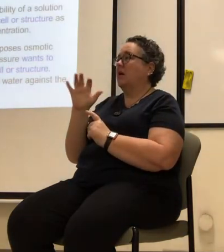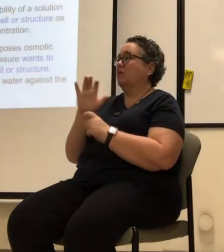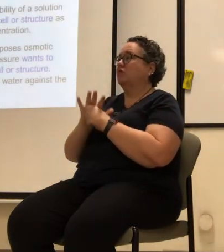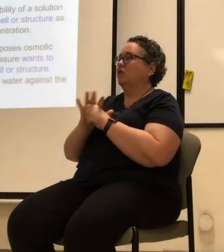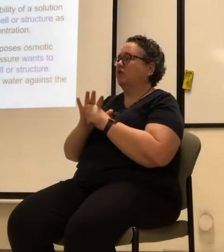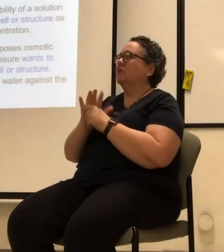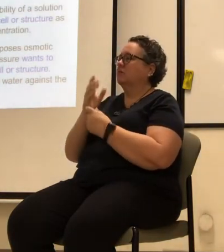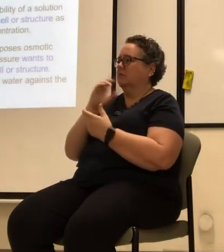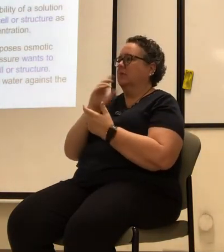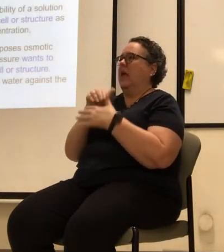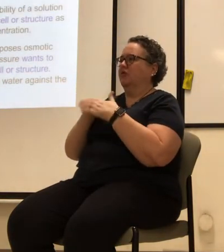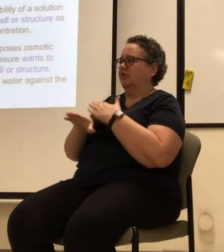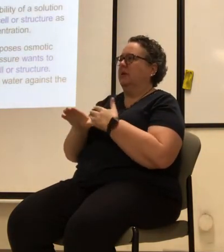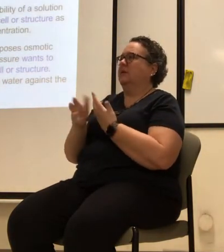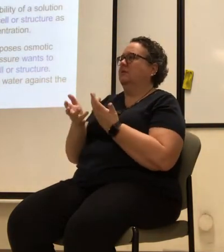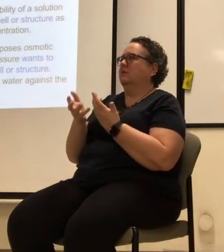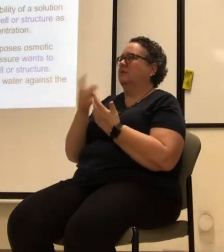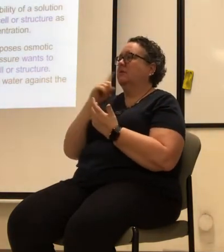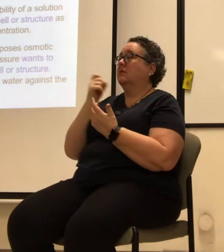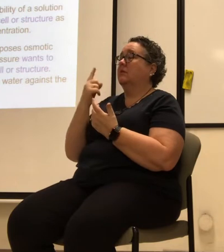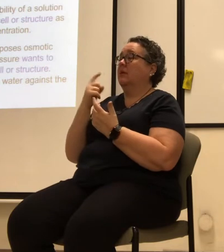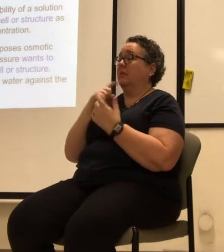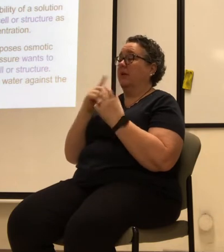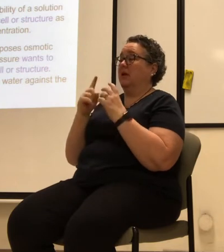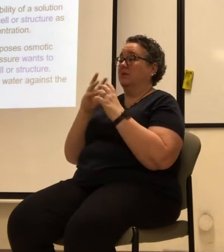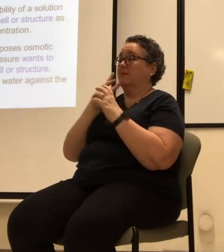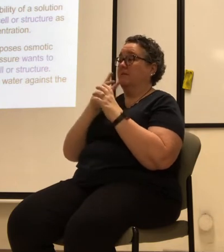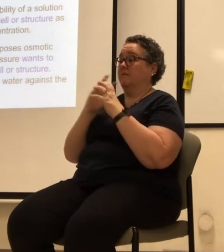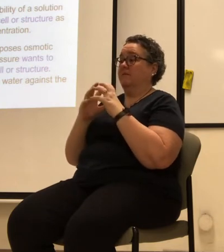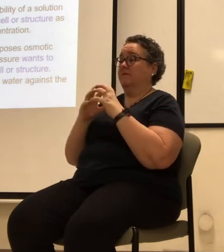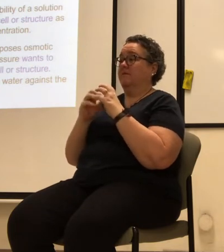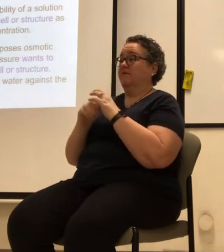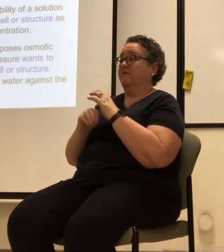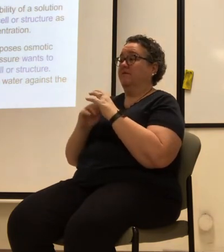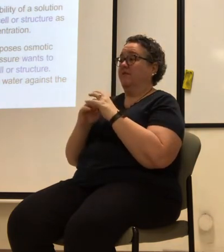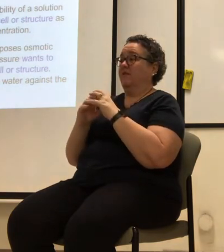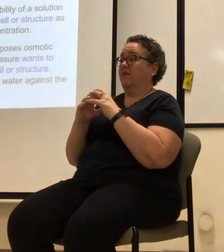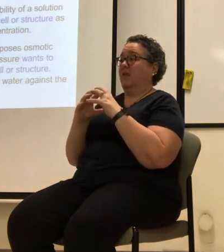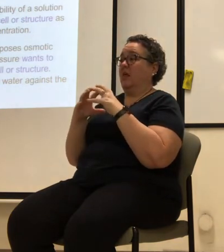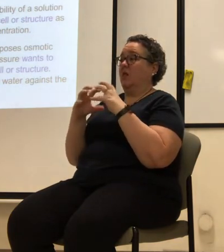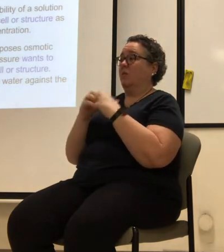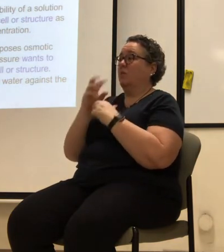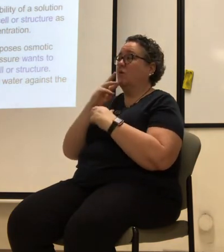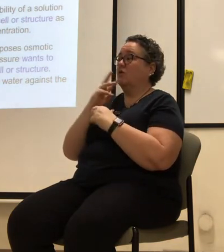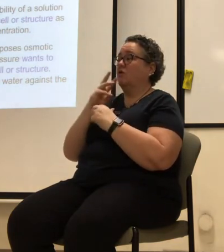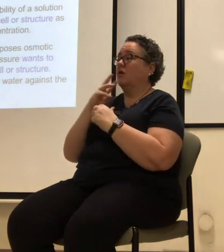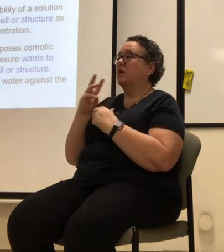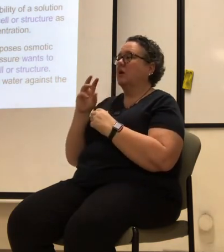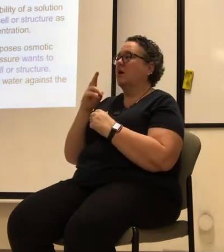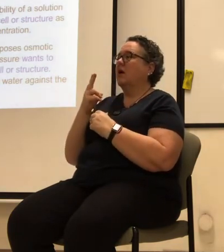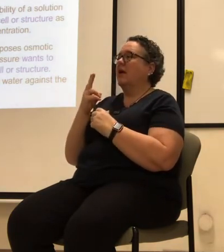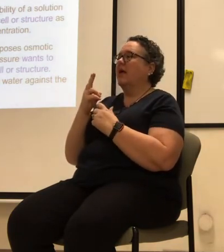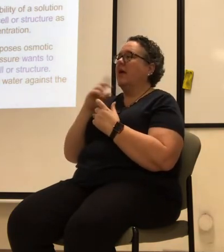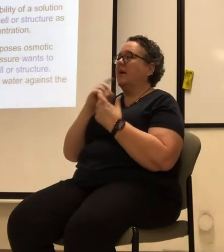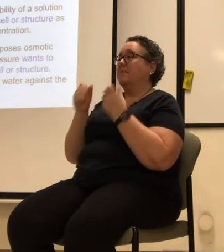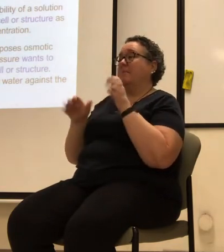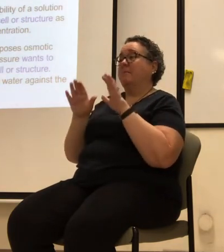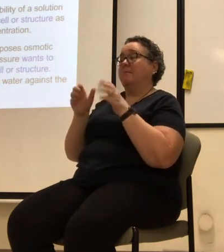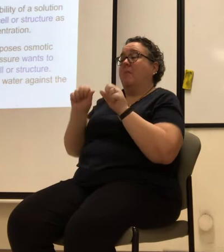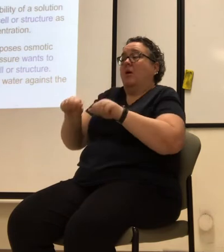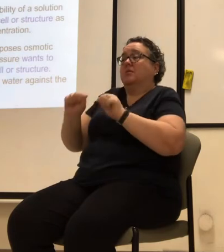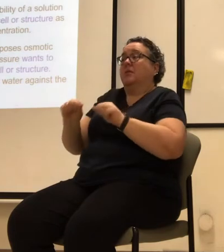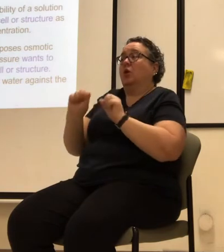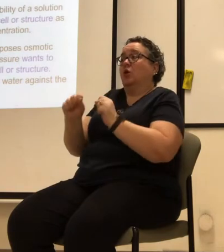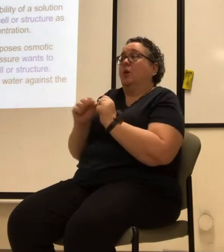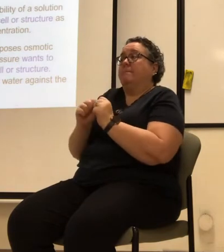of them filling with water, the hydrostatic pressure increases to the point of where the cell may burst. And